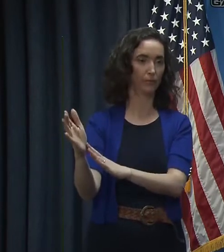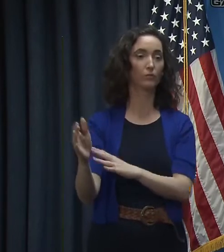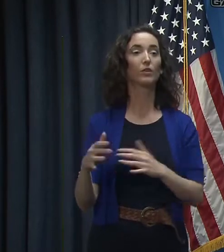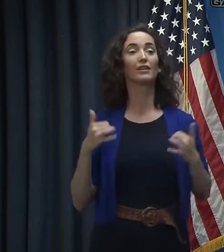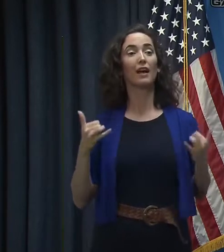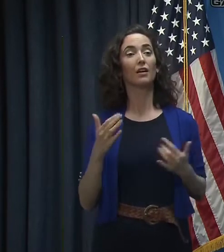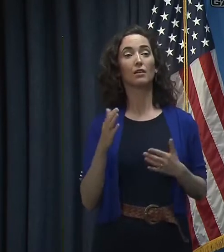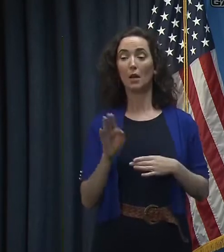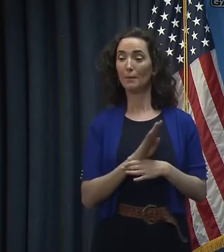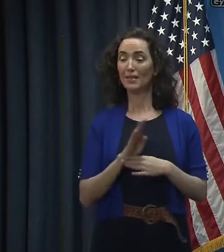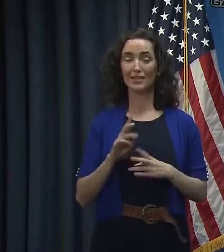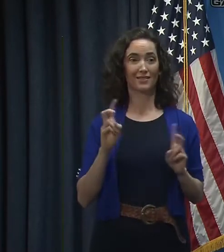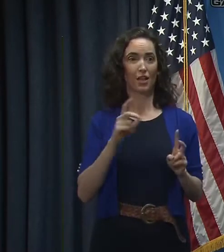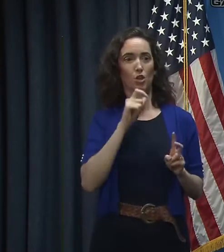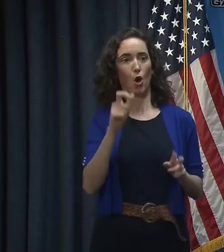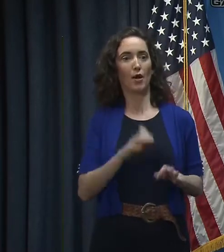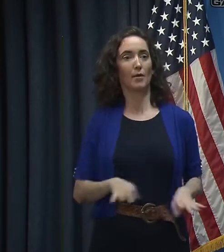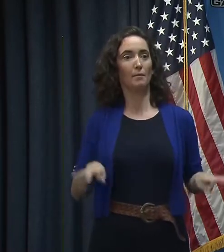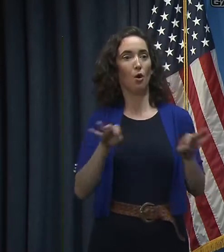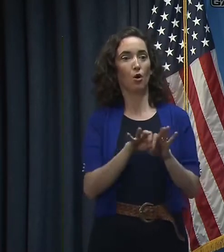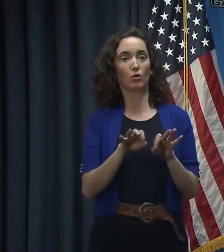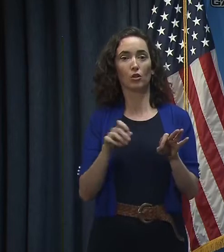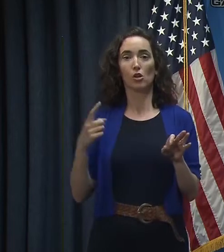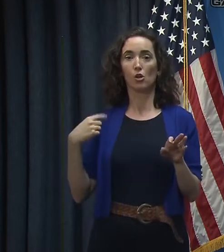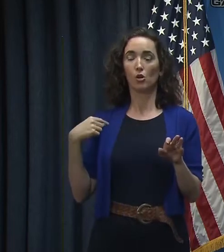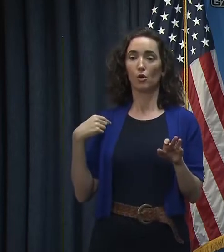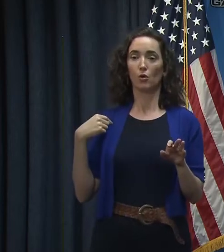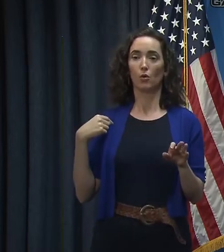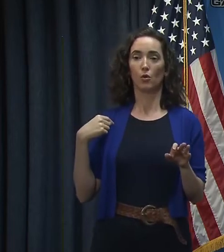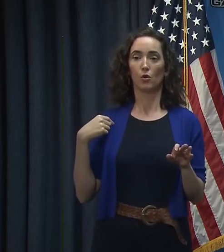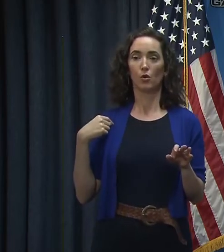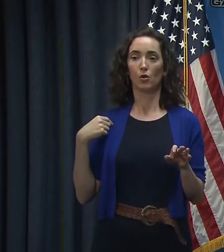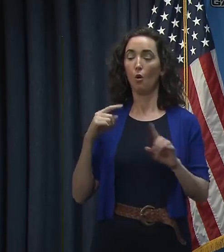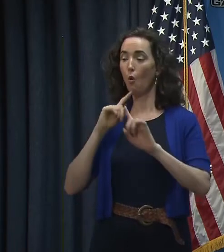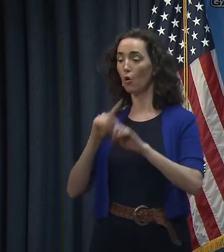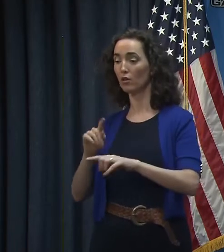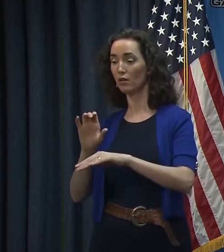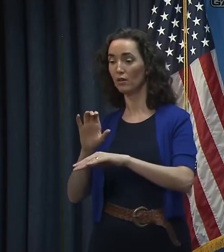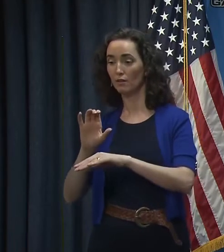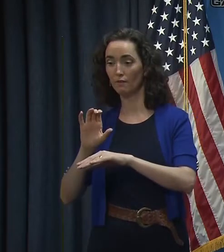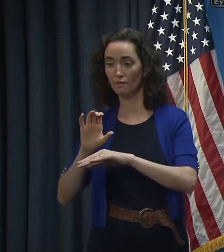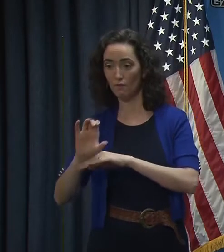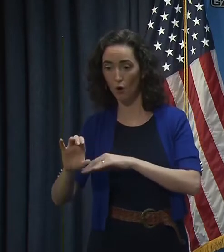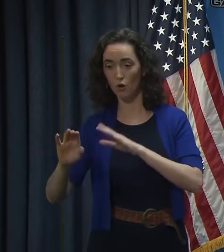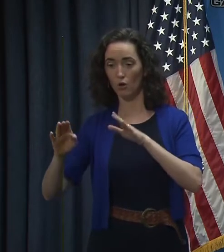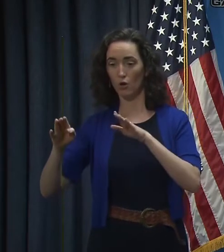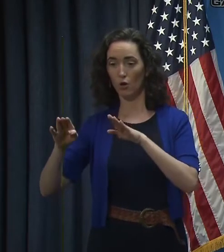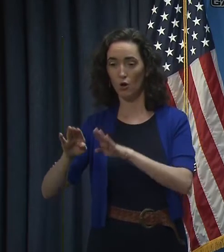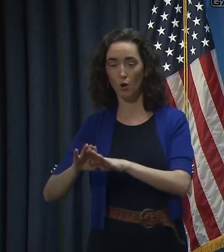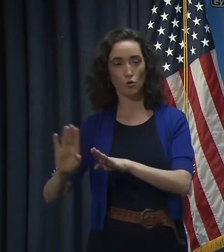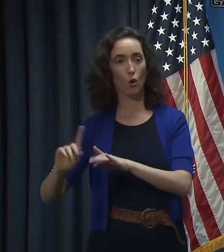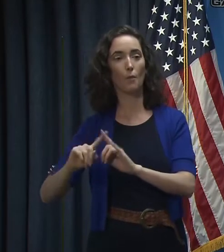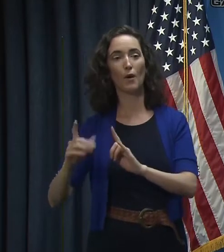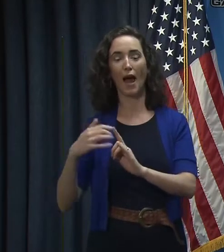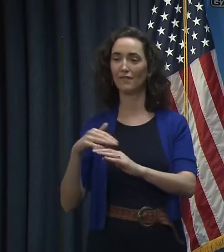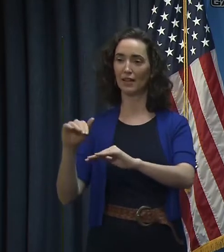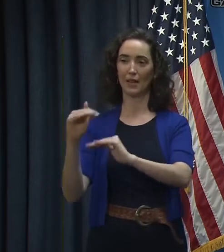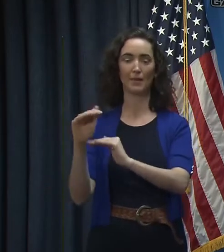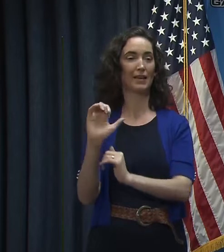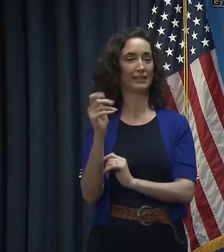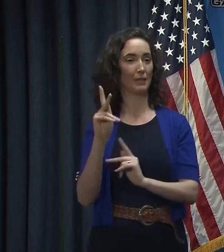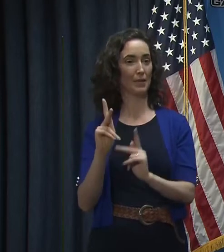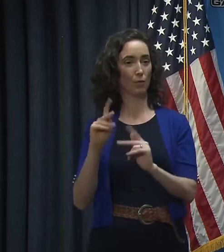open. We never did close them down in the order. But we did put, and they still have, a restriction of 10 people that